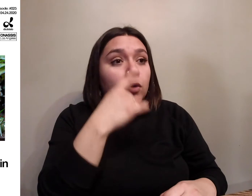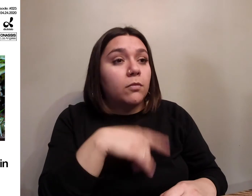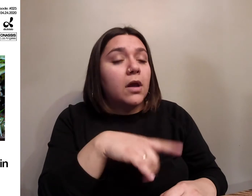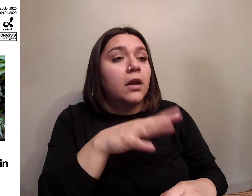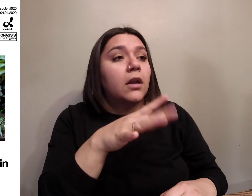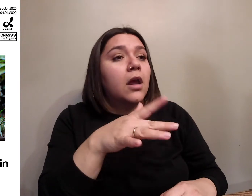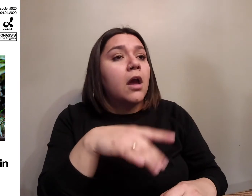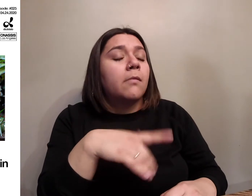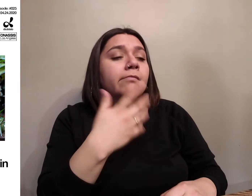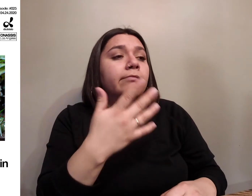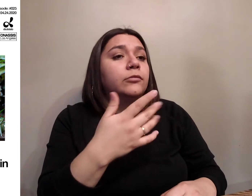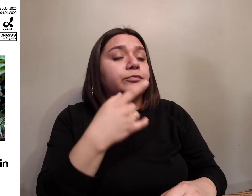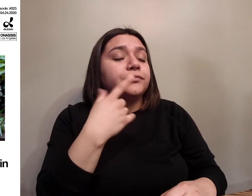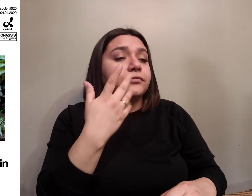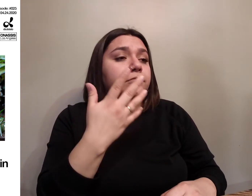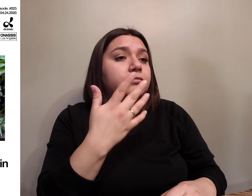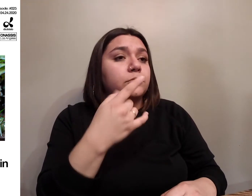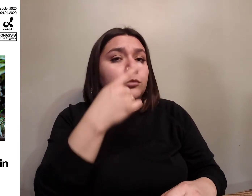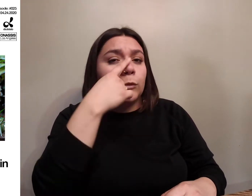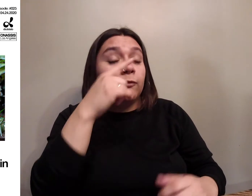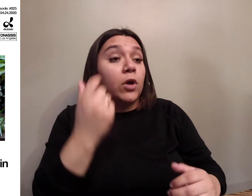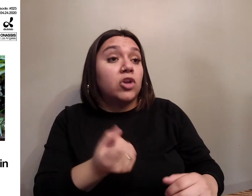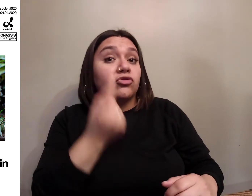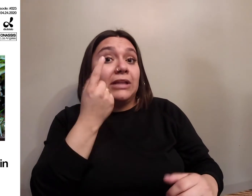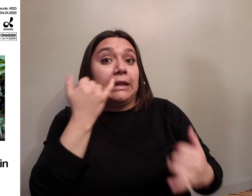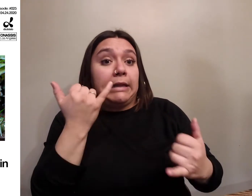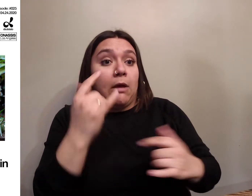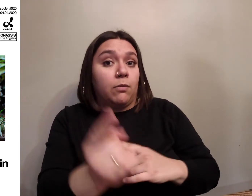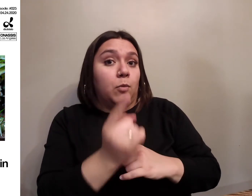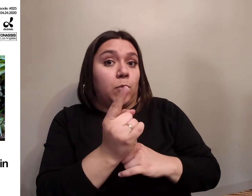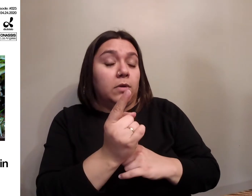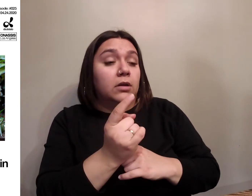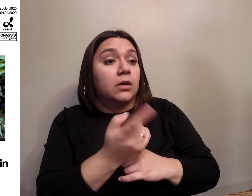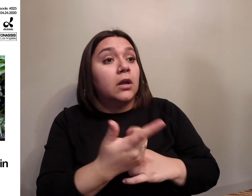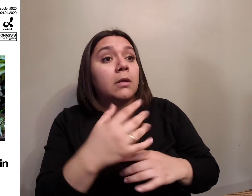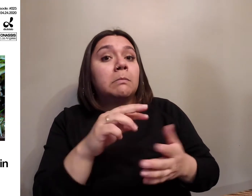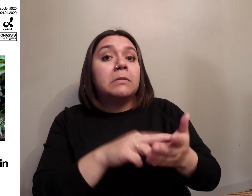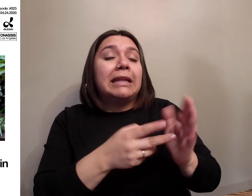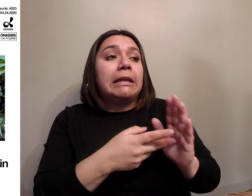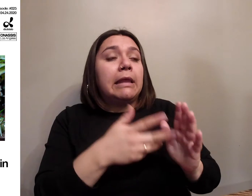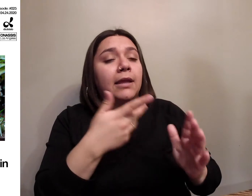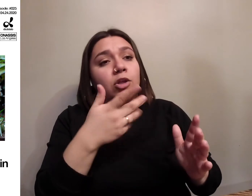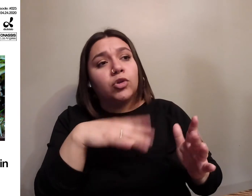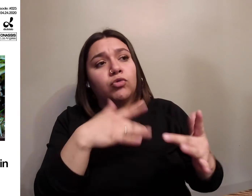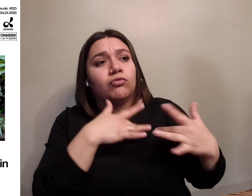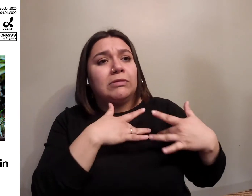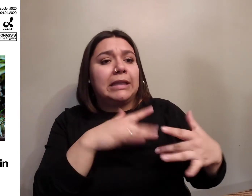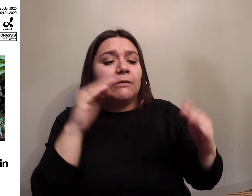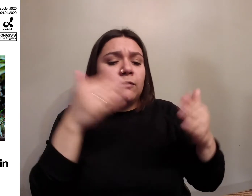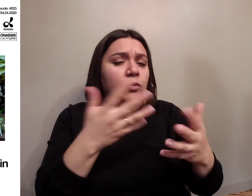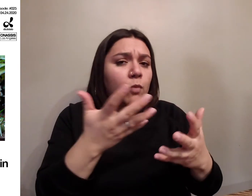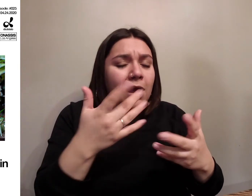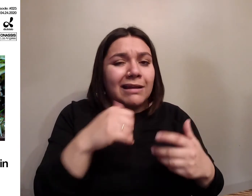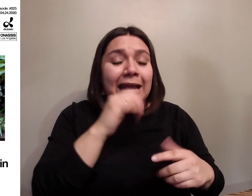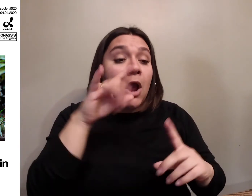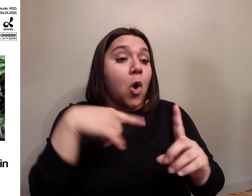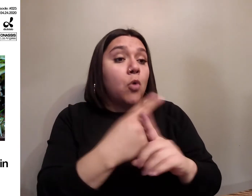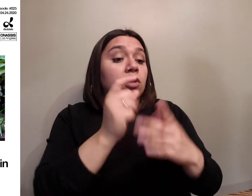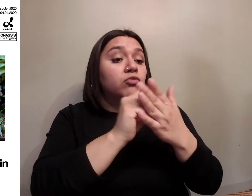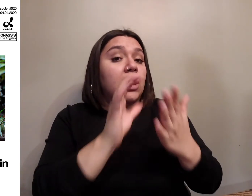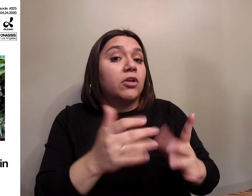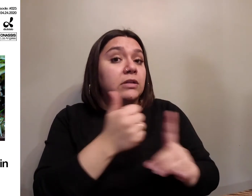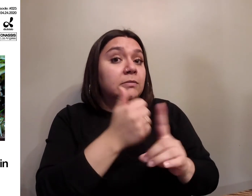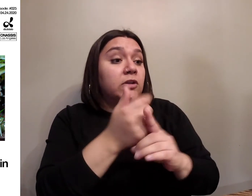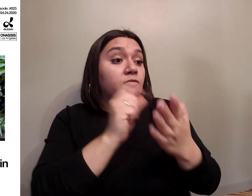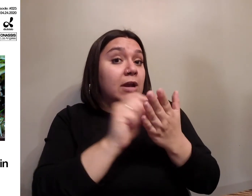urgency. Who do you turn to for an understanding of the present moment? And by that I mean, quite